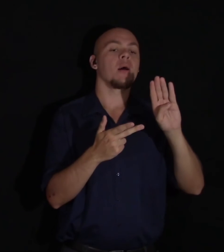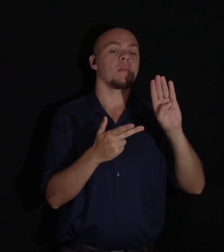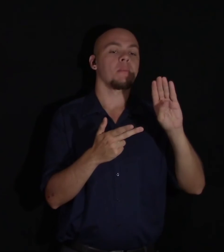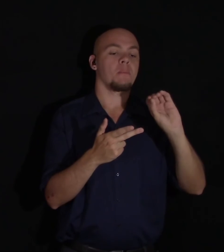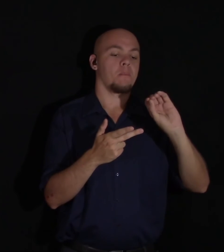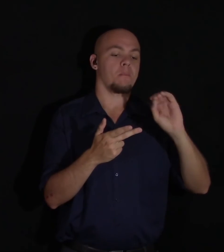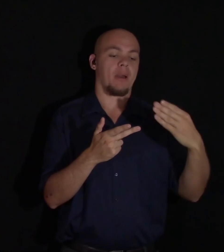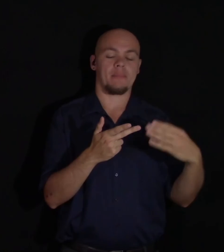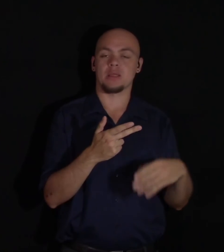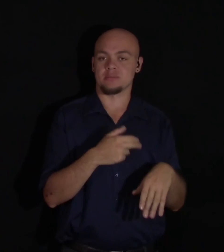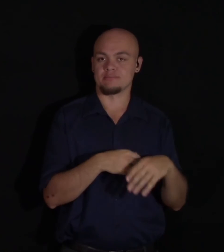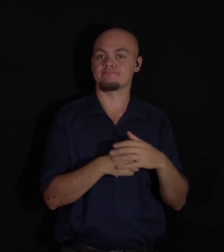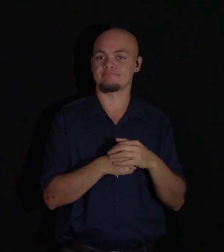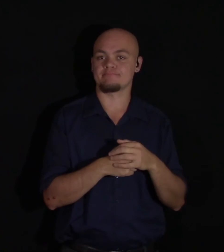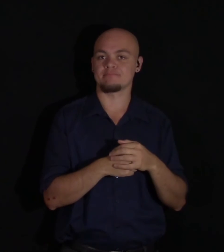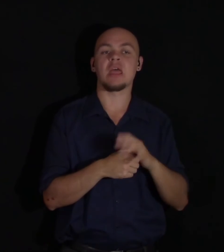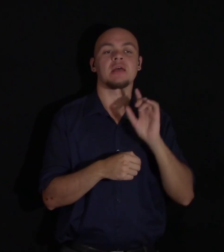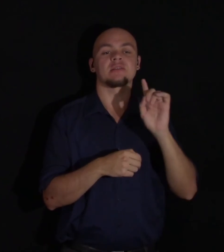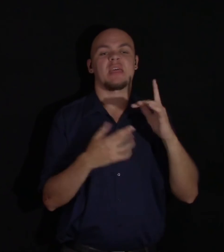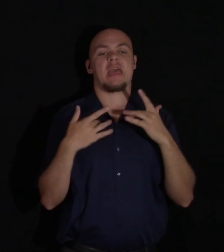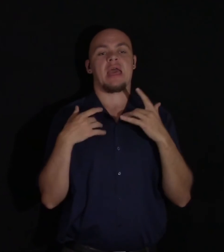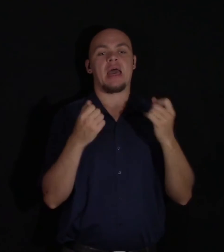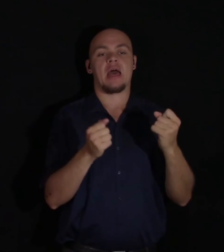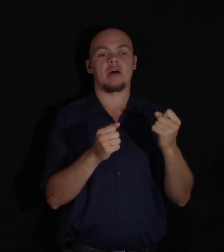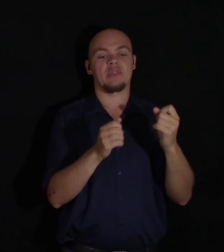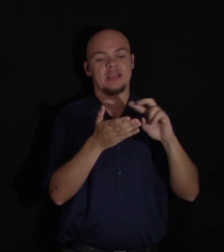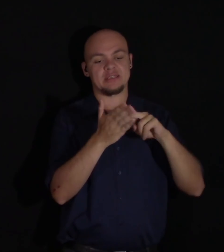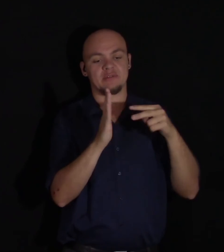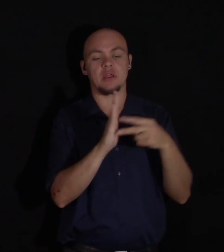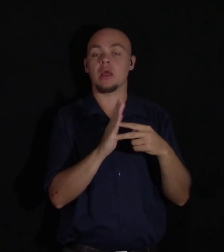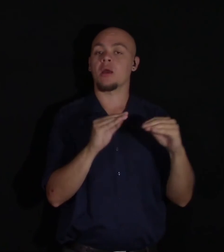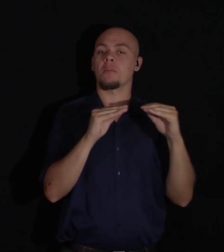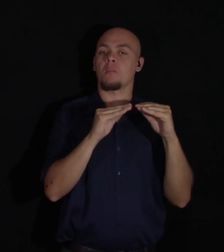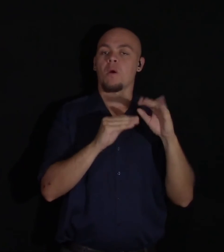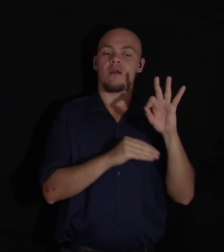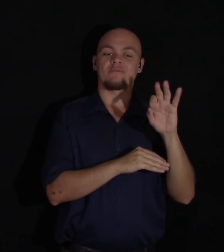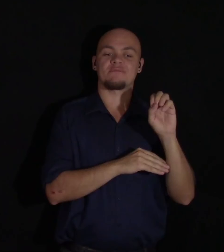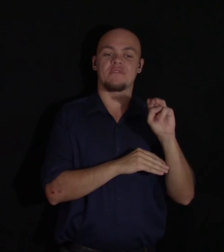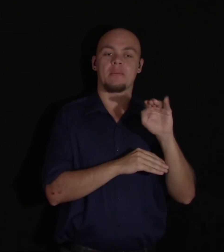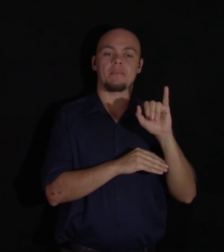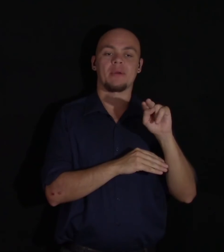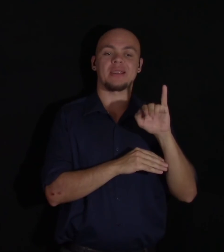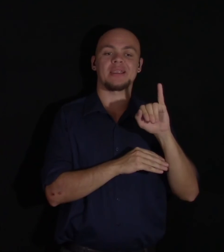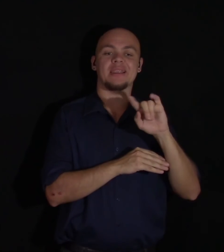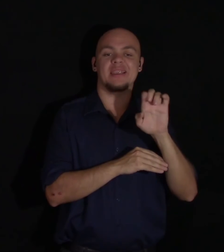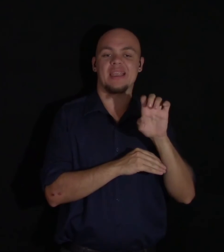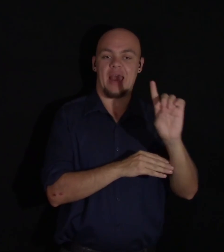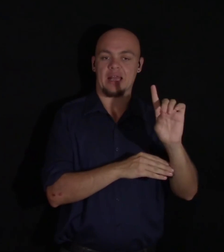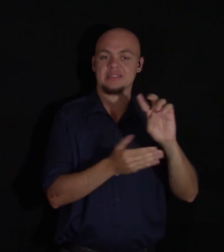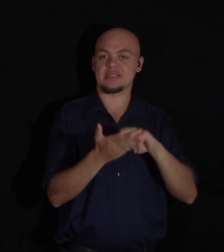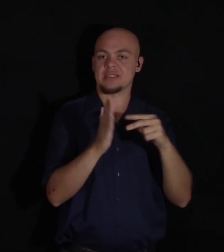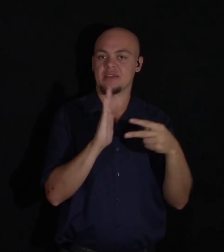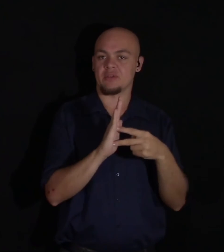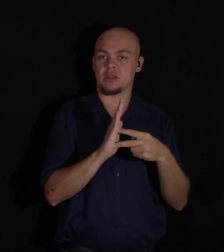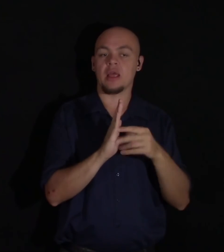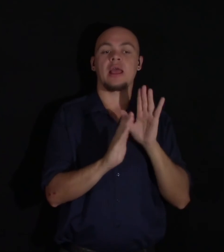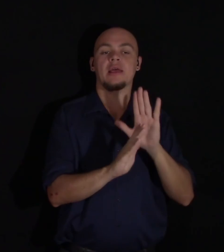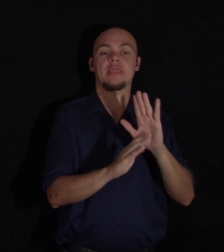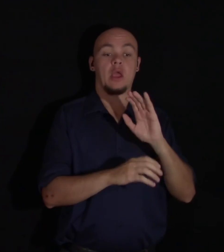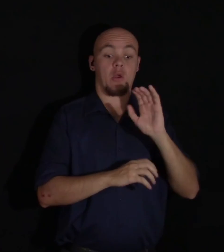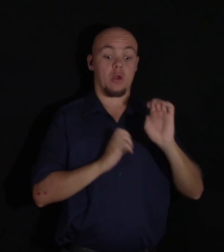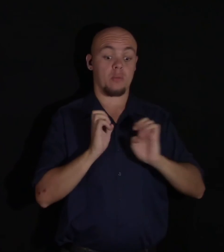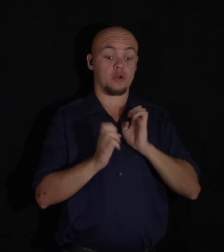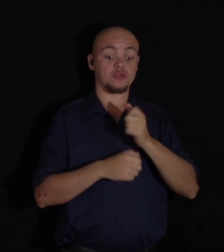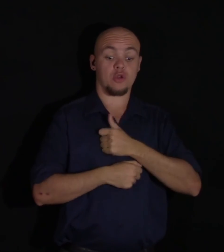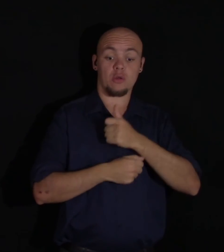seek a healthier definition for masculinity, a more feminized version of masculinity, to be more open about their emotional